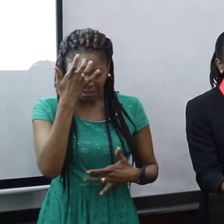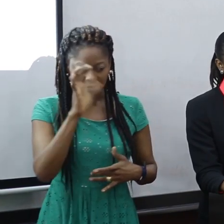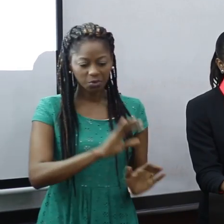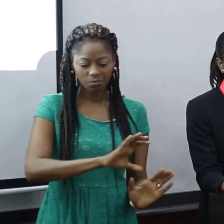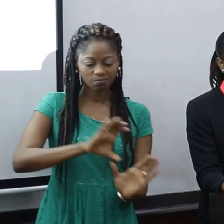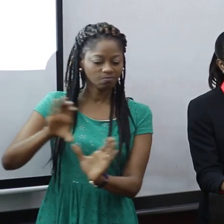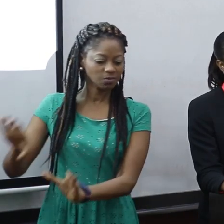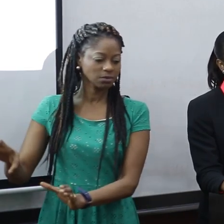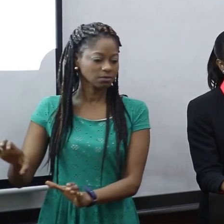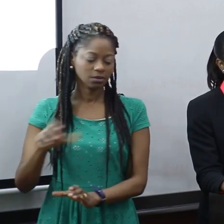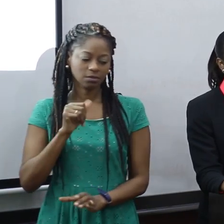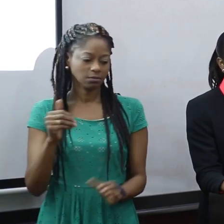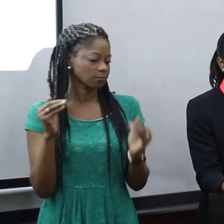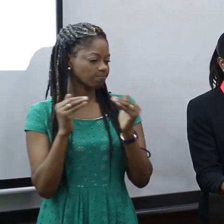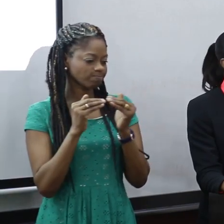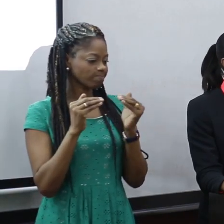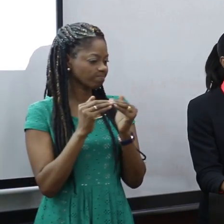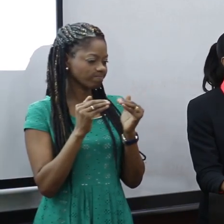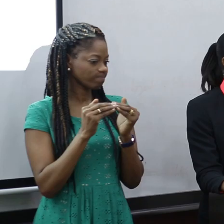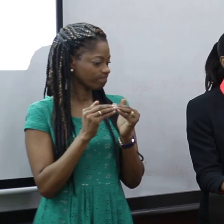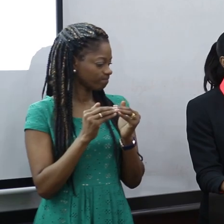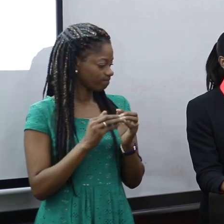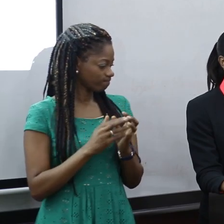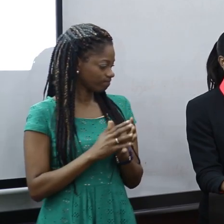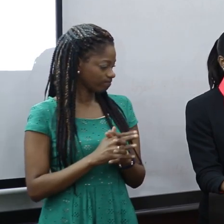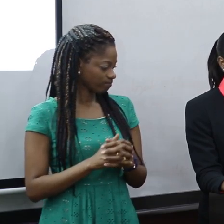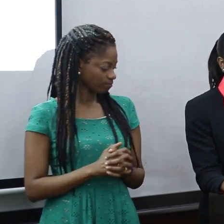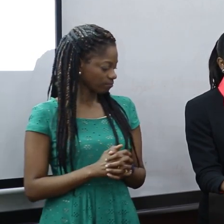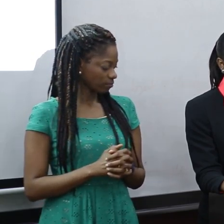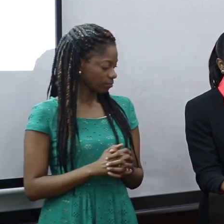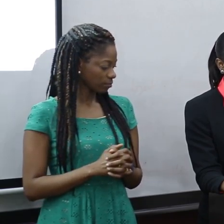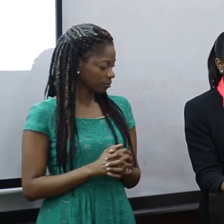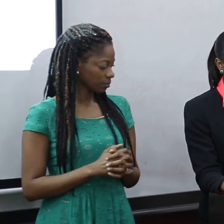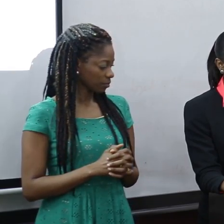mentally ill, that they are dangerous, and that often is not the reality.